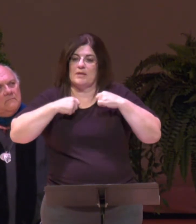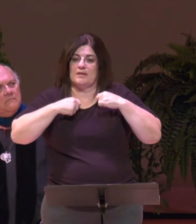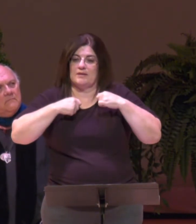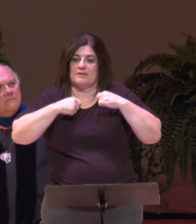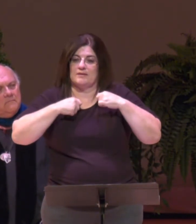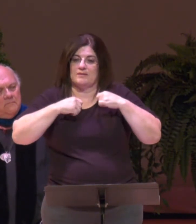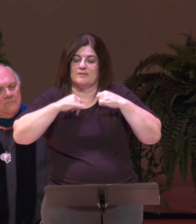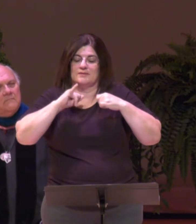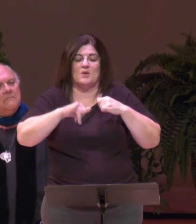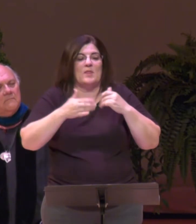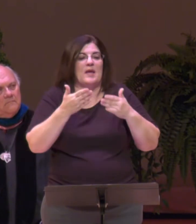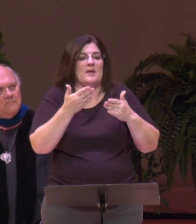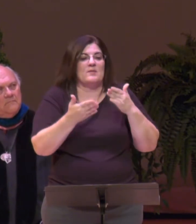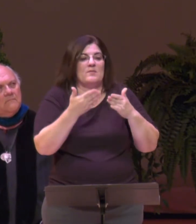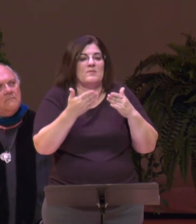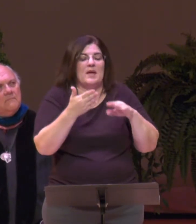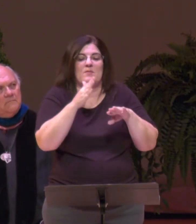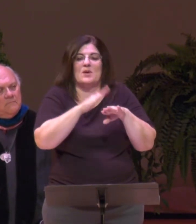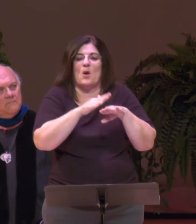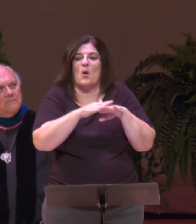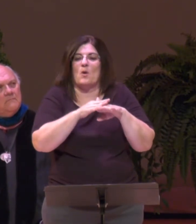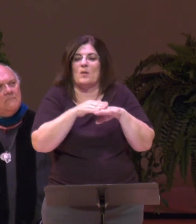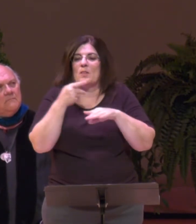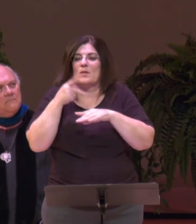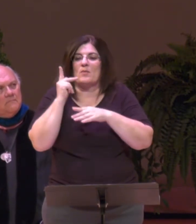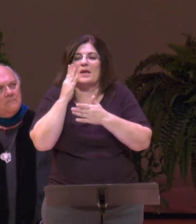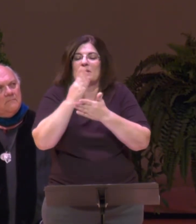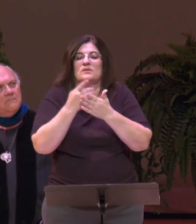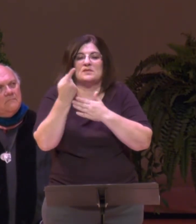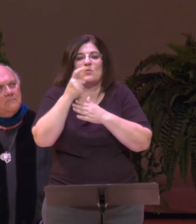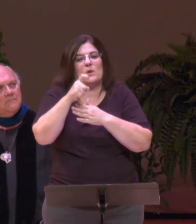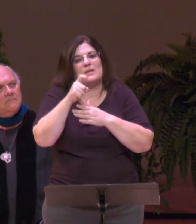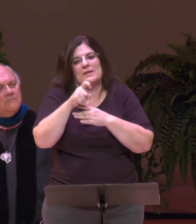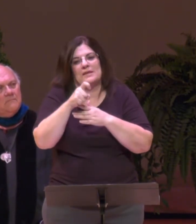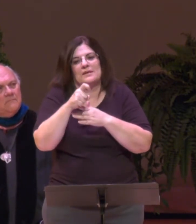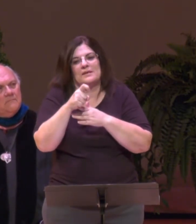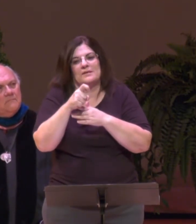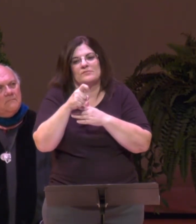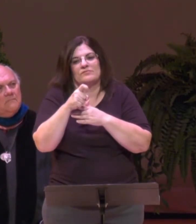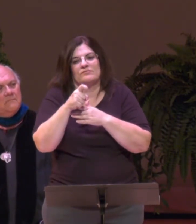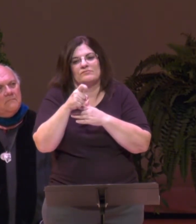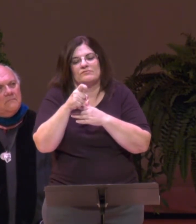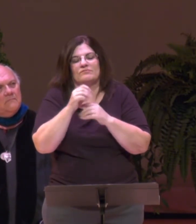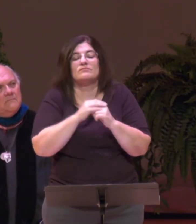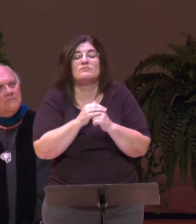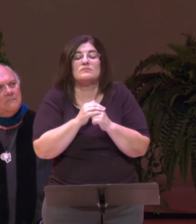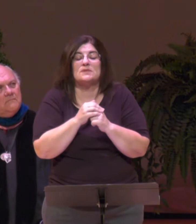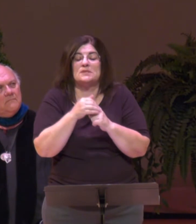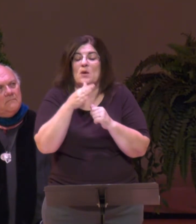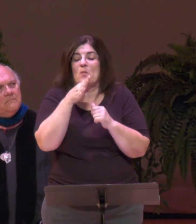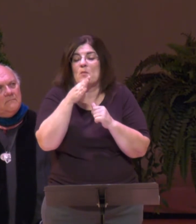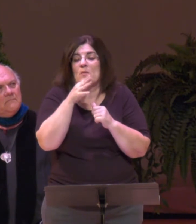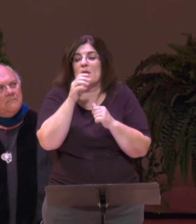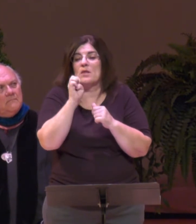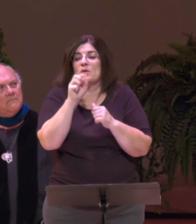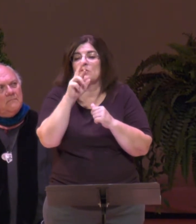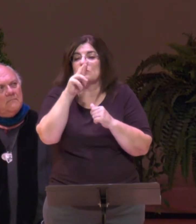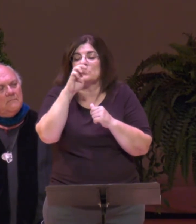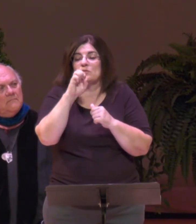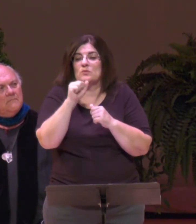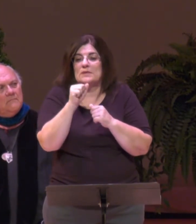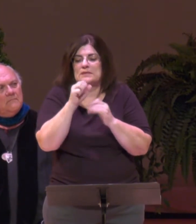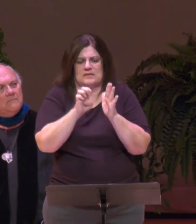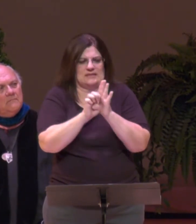probably on the back of a poor soul who needed that on the streets of Calcutta that night. Mother Teresa, by her example of